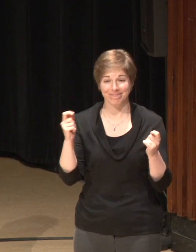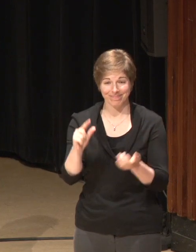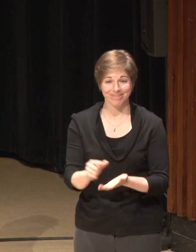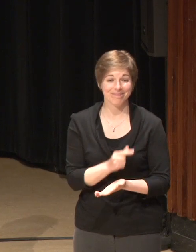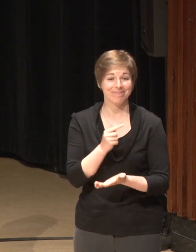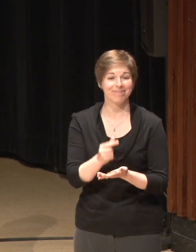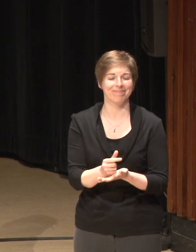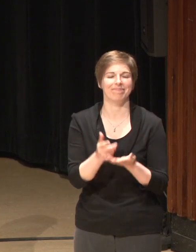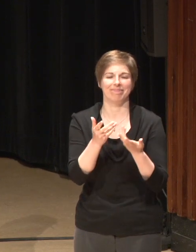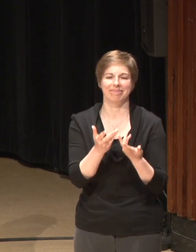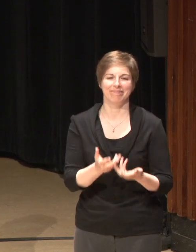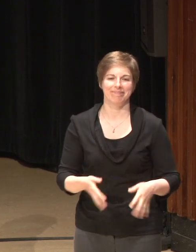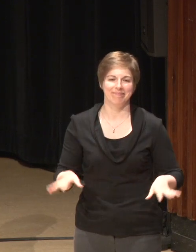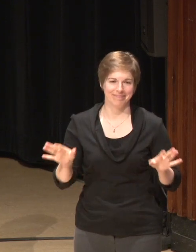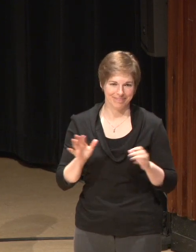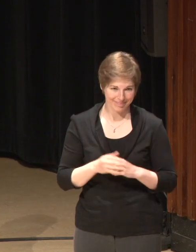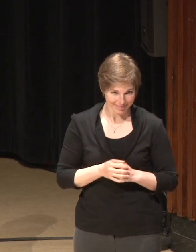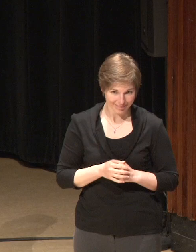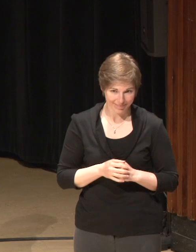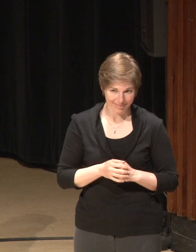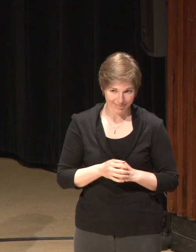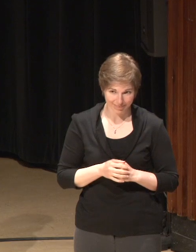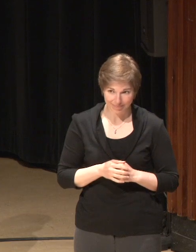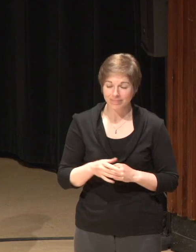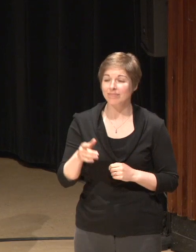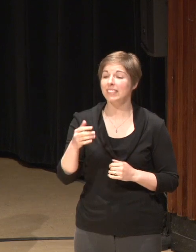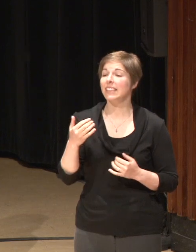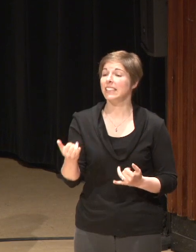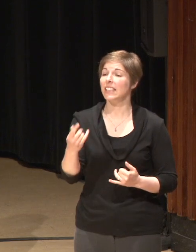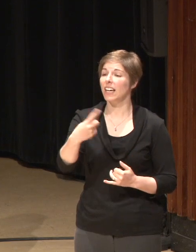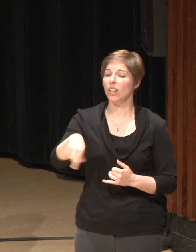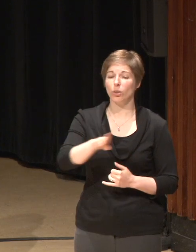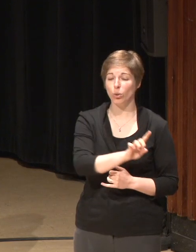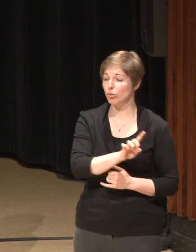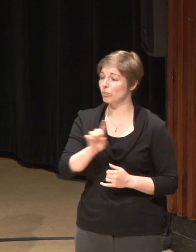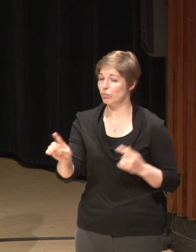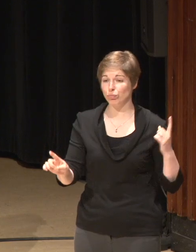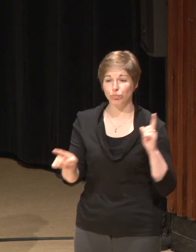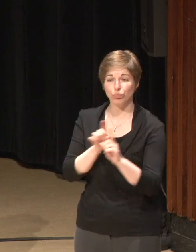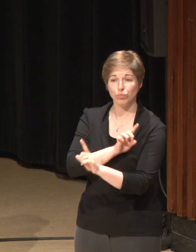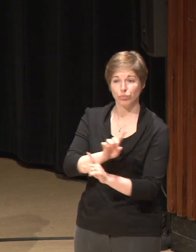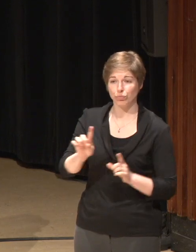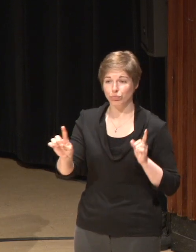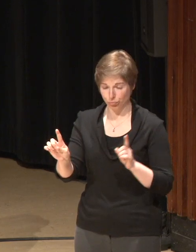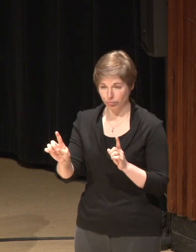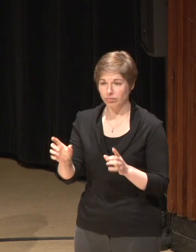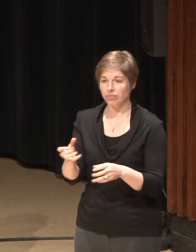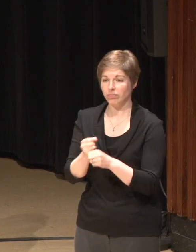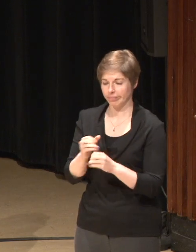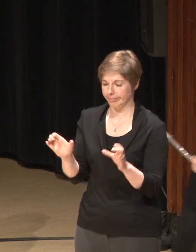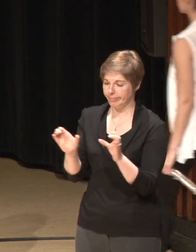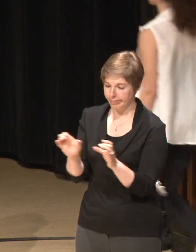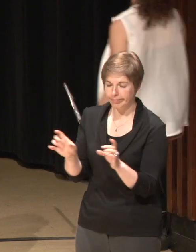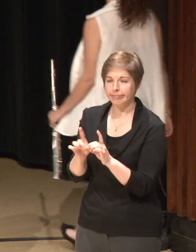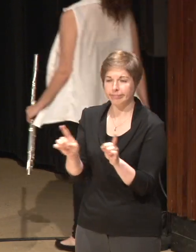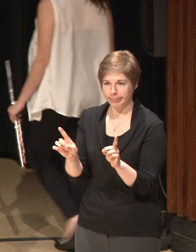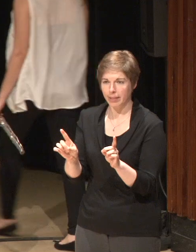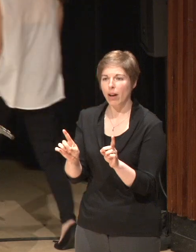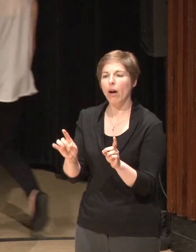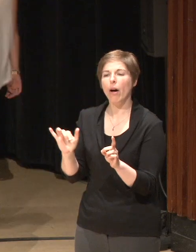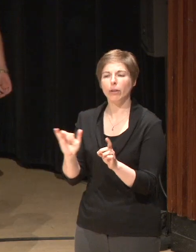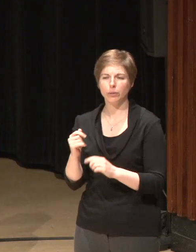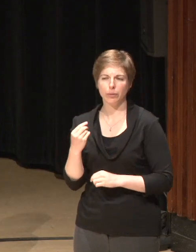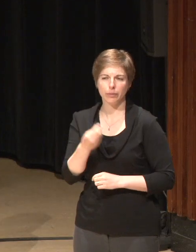proceedings. Graduates, after receiving your credential on stage today, you were also presented with your official NSCC alumni